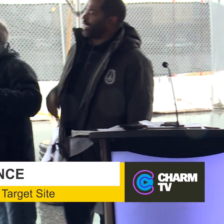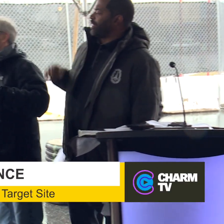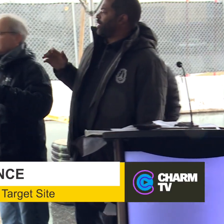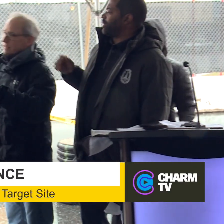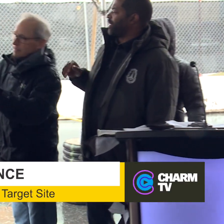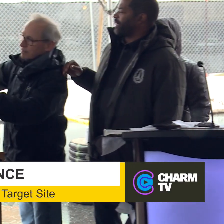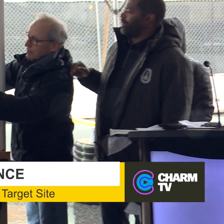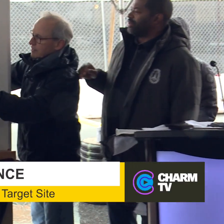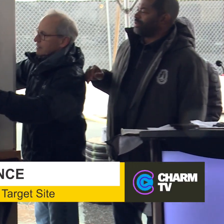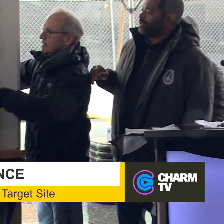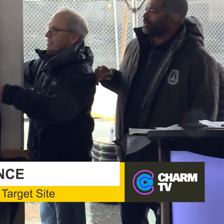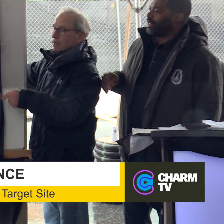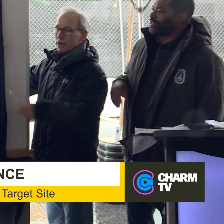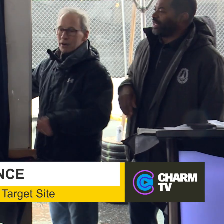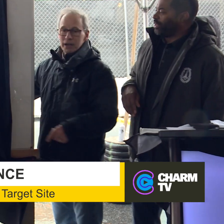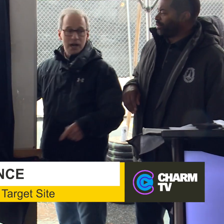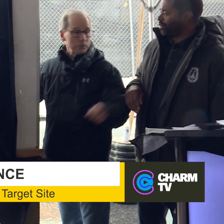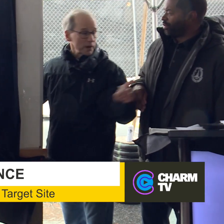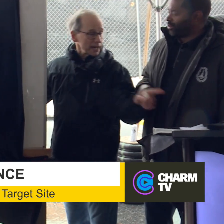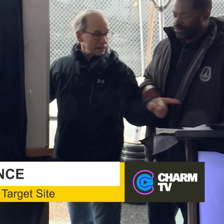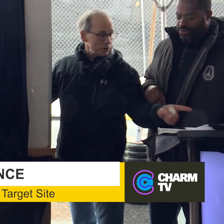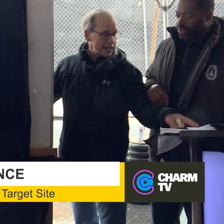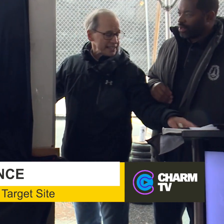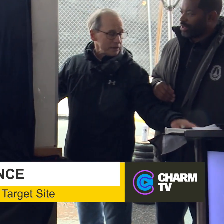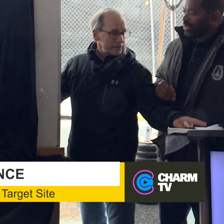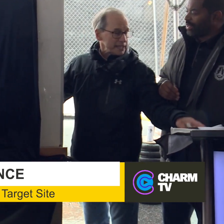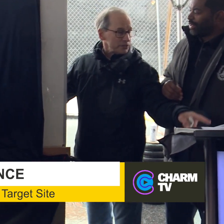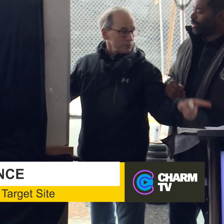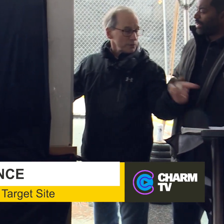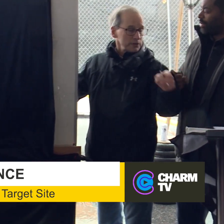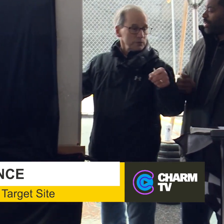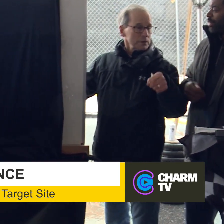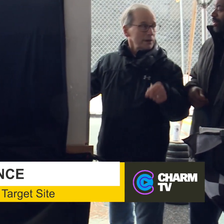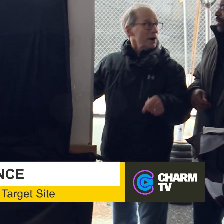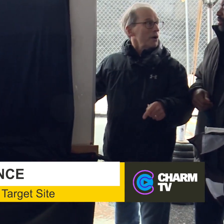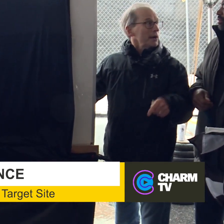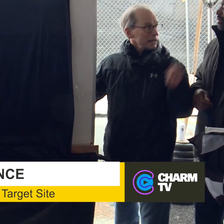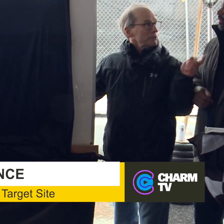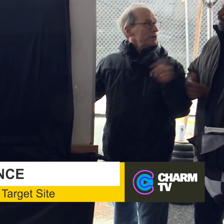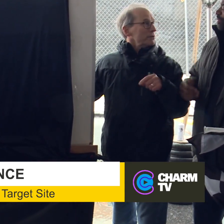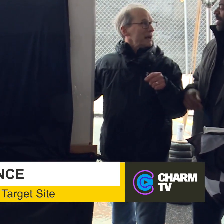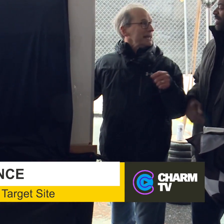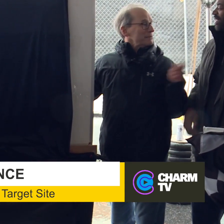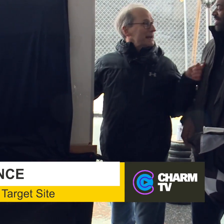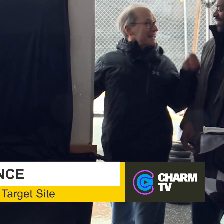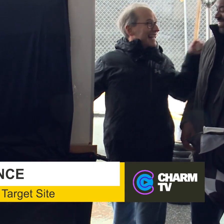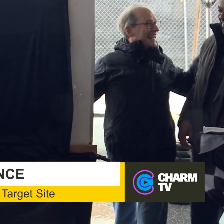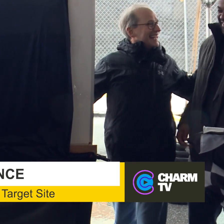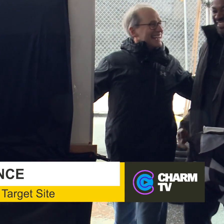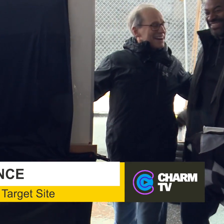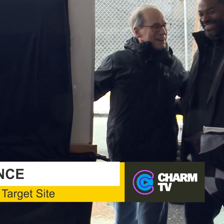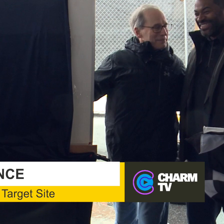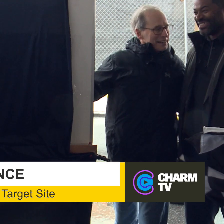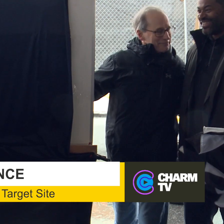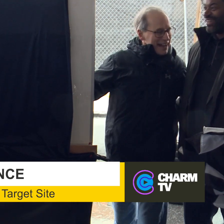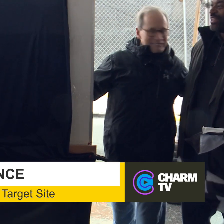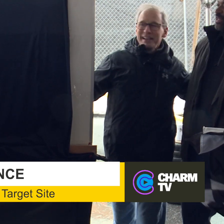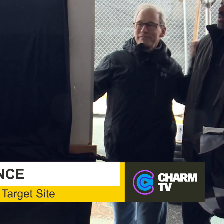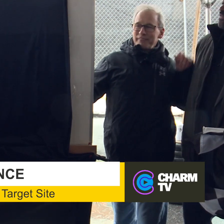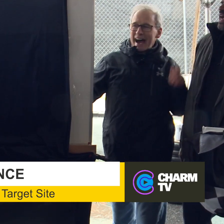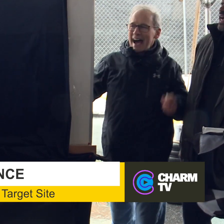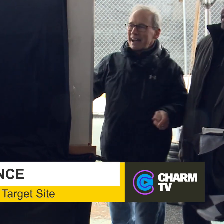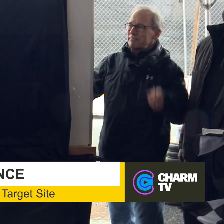We're gonna count down. Let's count down. You guys ready? We'll count down with these. Okay, we'll do it. Ready? All right, ready?